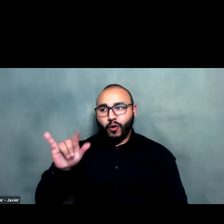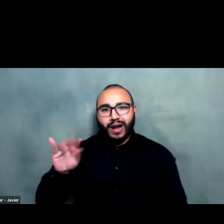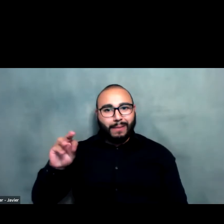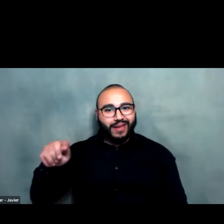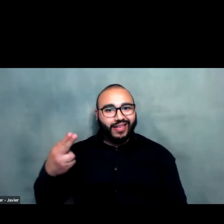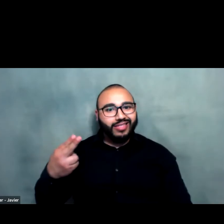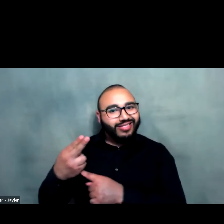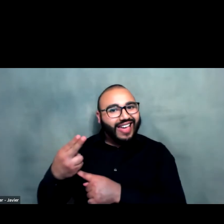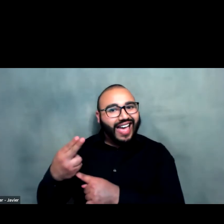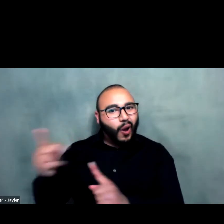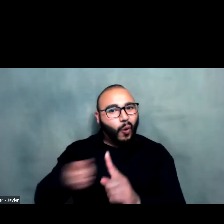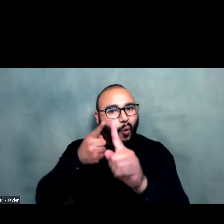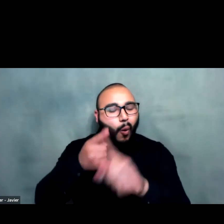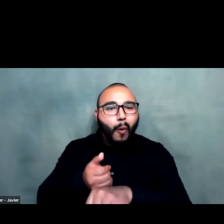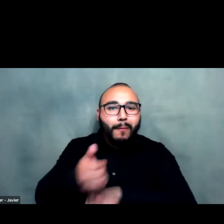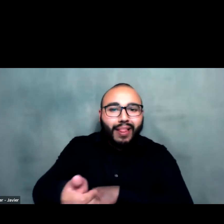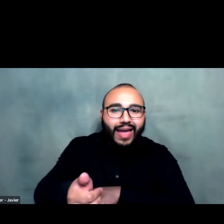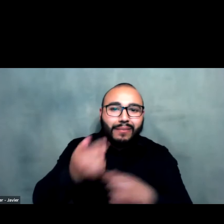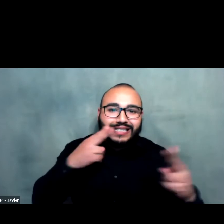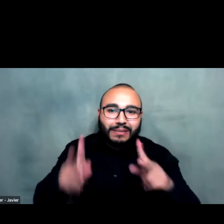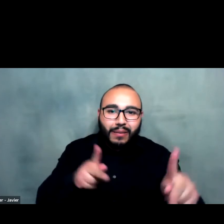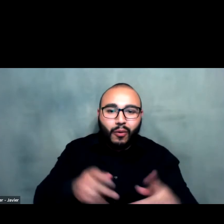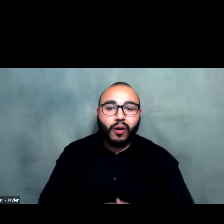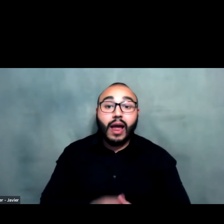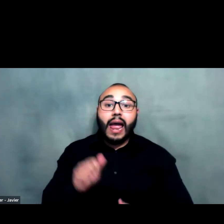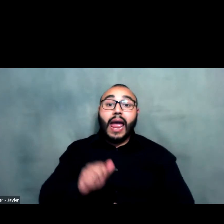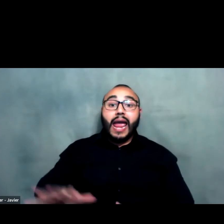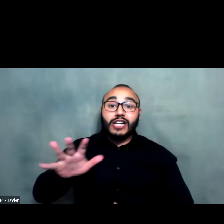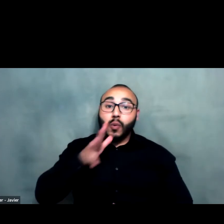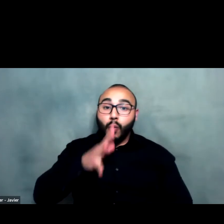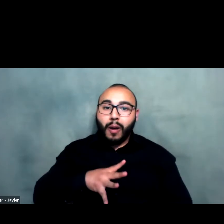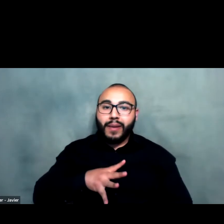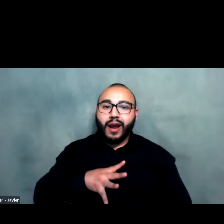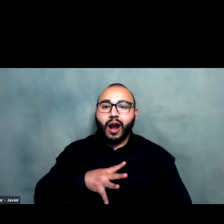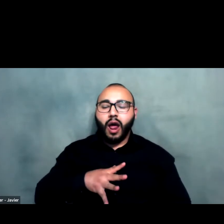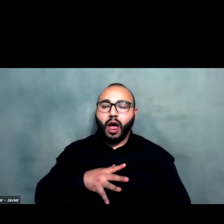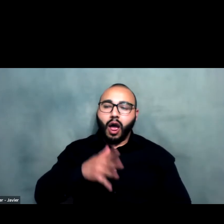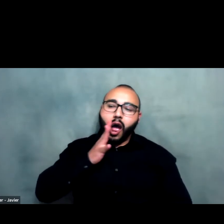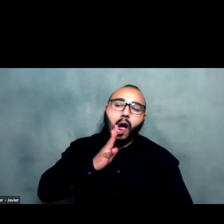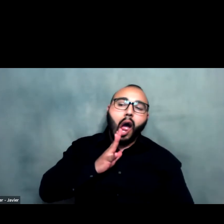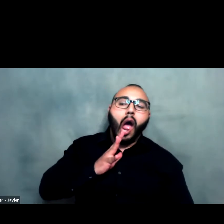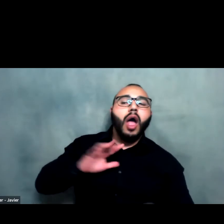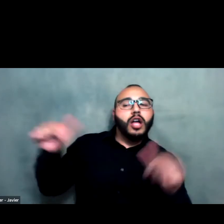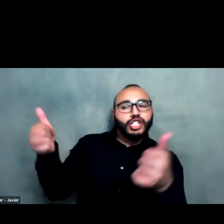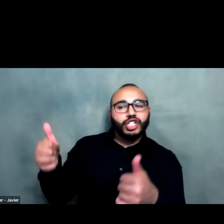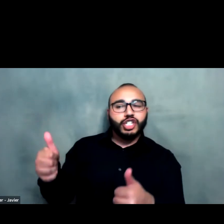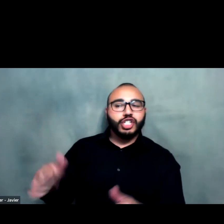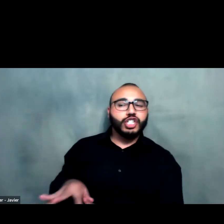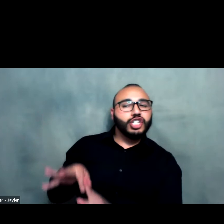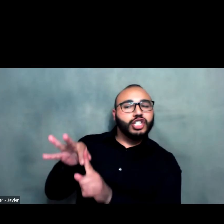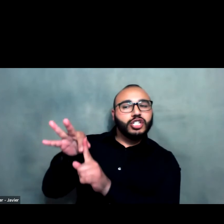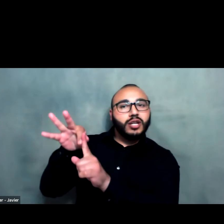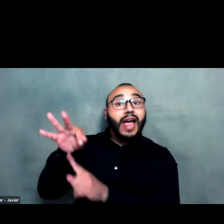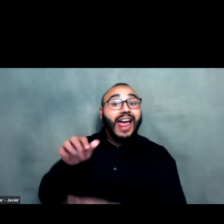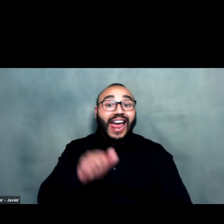passive. Asian women are fetishized. Asian men are emasculated. And personally, as an Asian